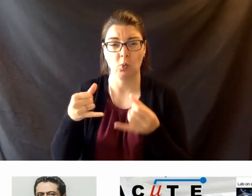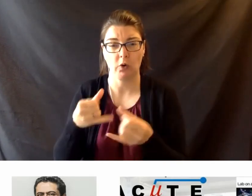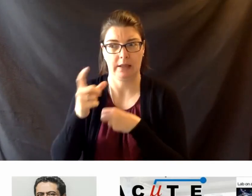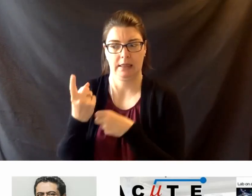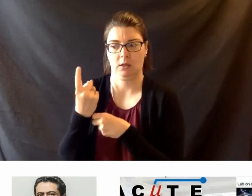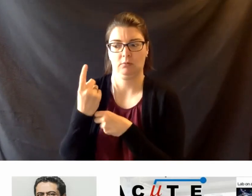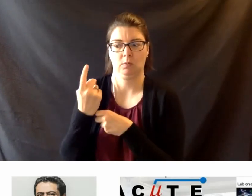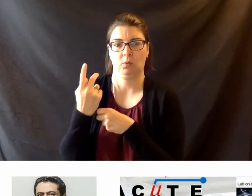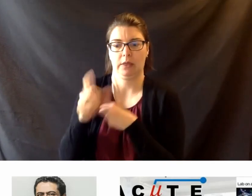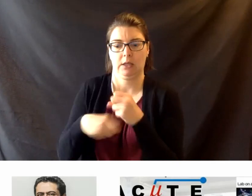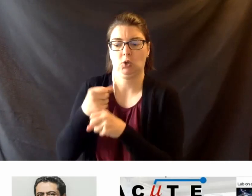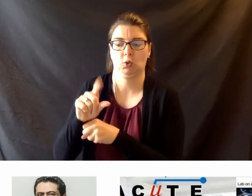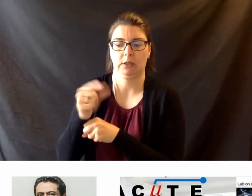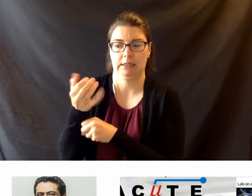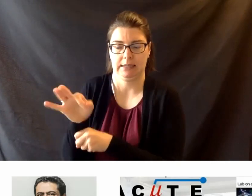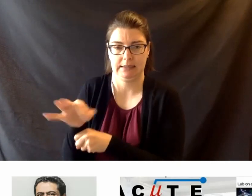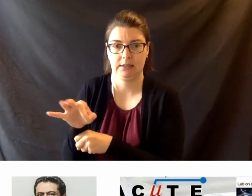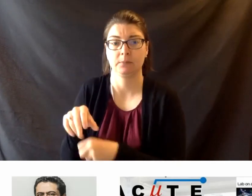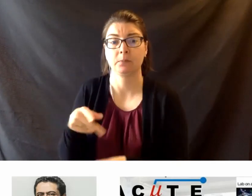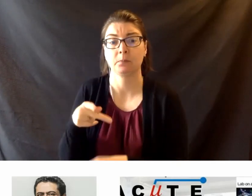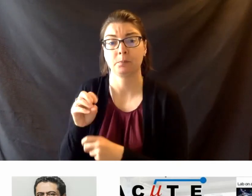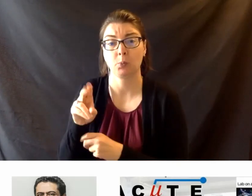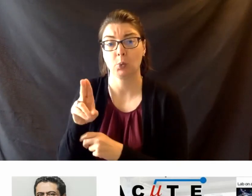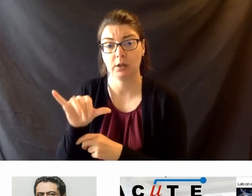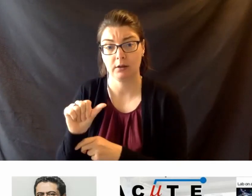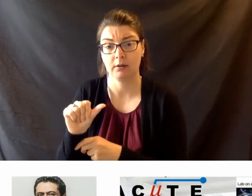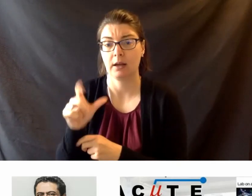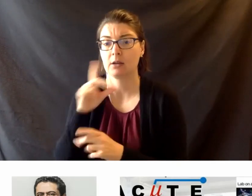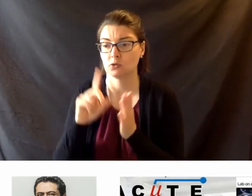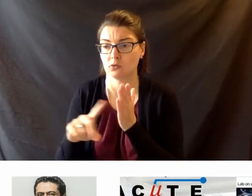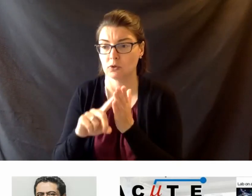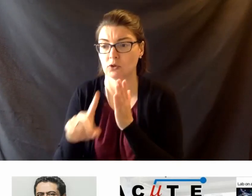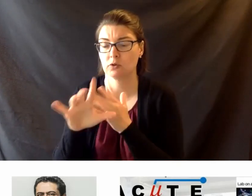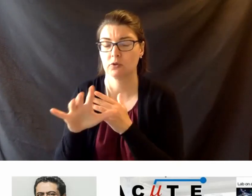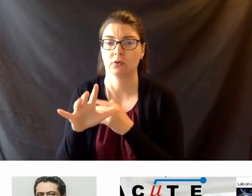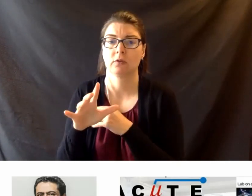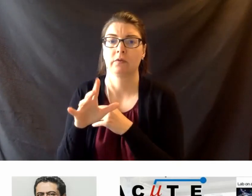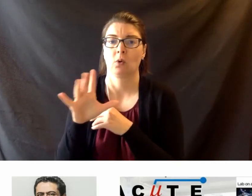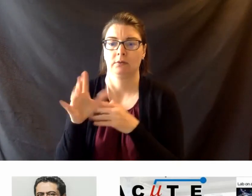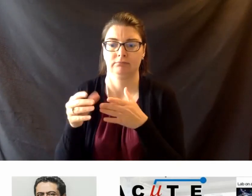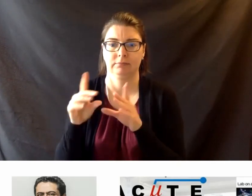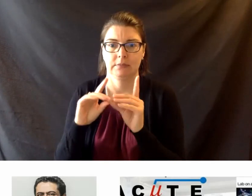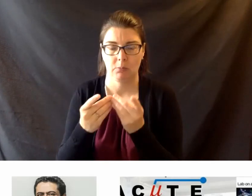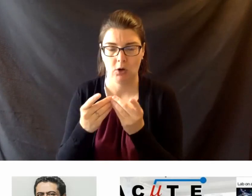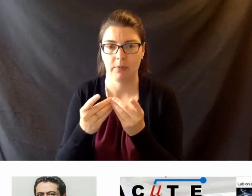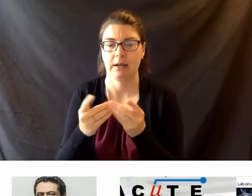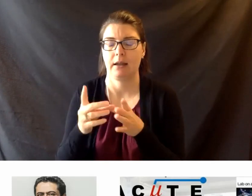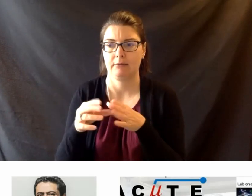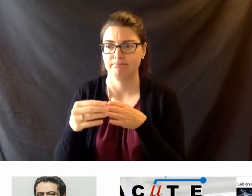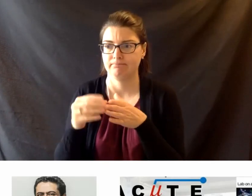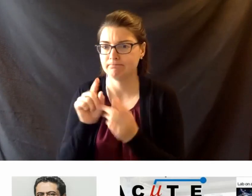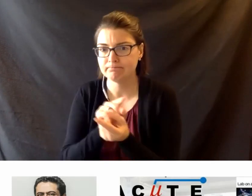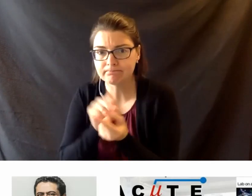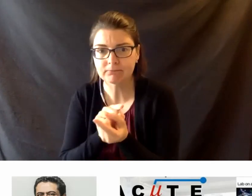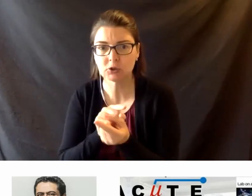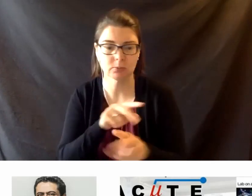2019. Puya provides leadership in his research program, as well as in his mentorship and supervision. His engagement